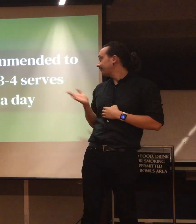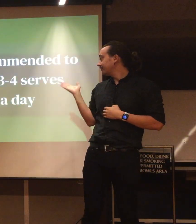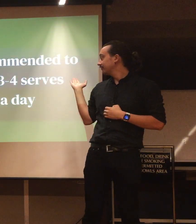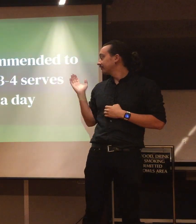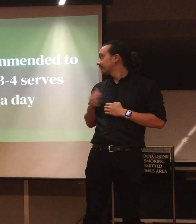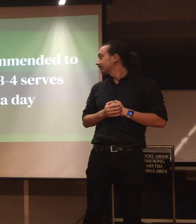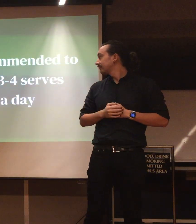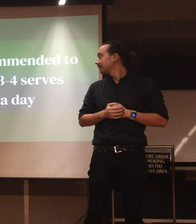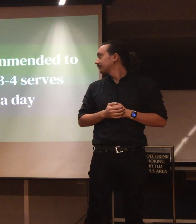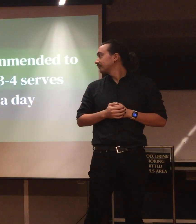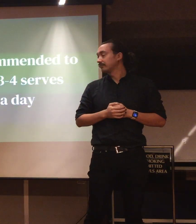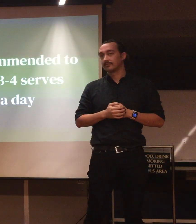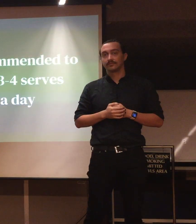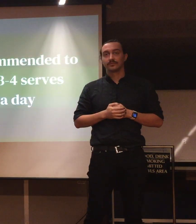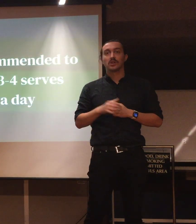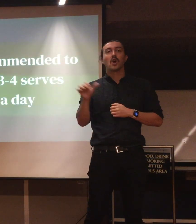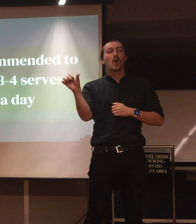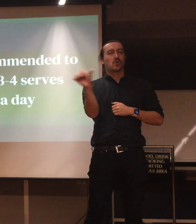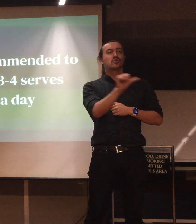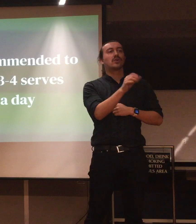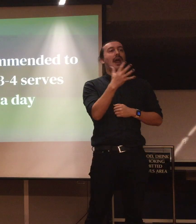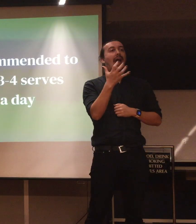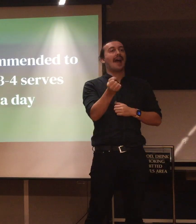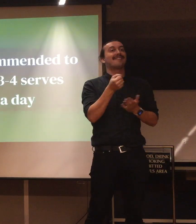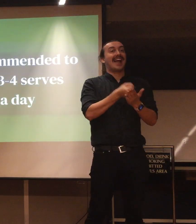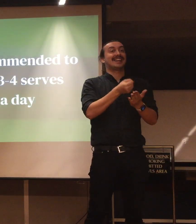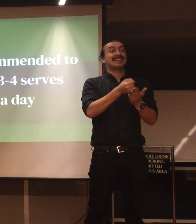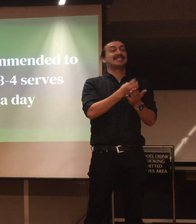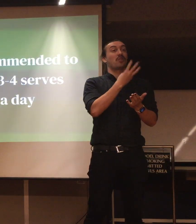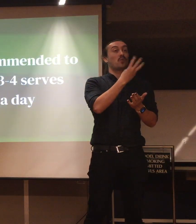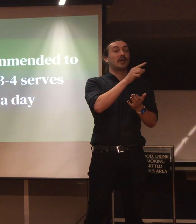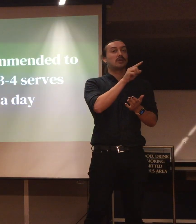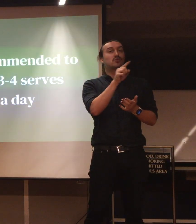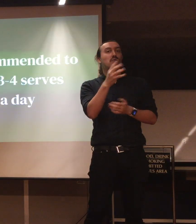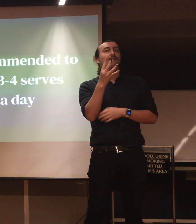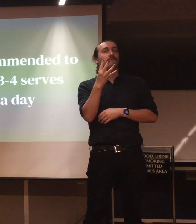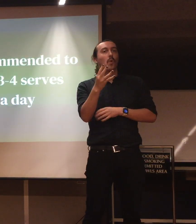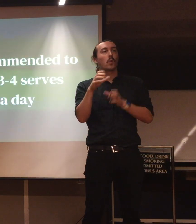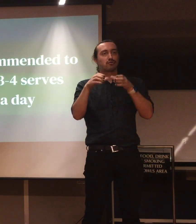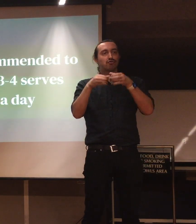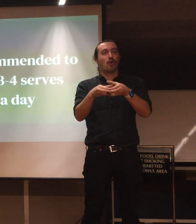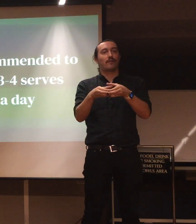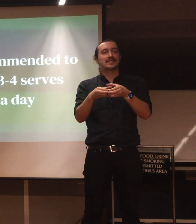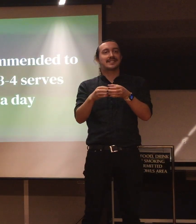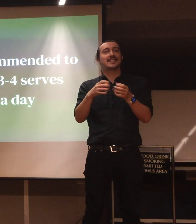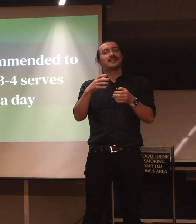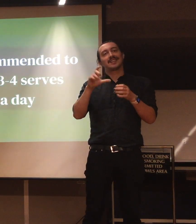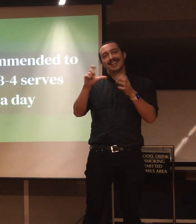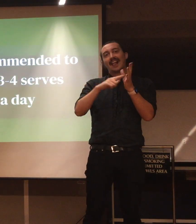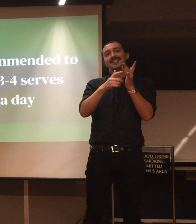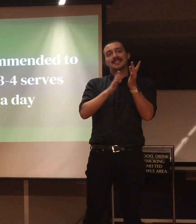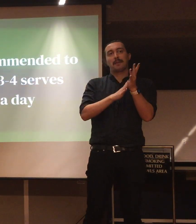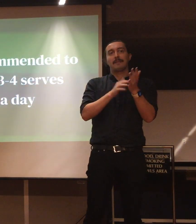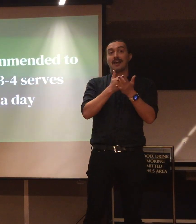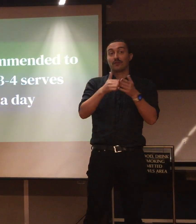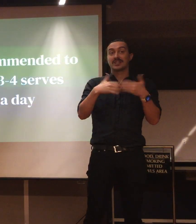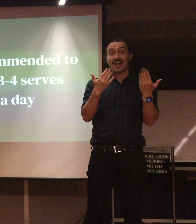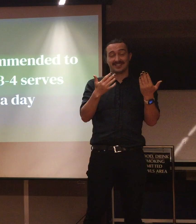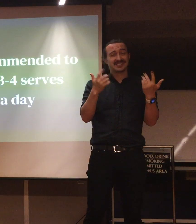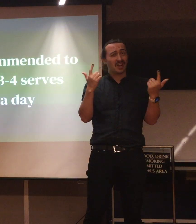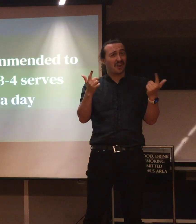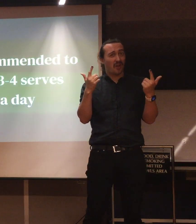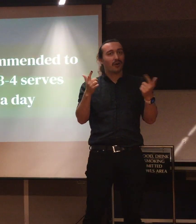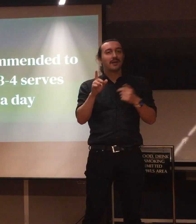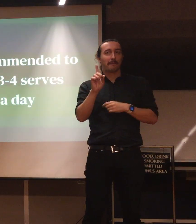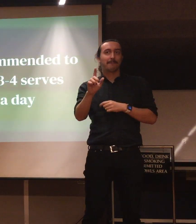So it's recommended to have 3 to 4 serves of calcium a day, which is a lot. So I'll give you some examples of what you